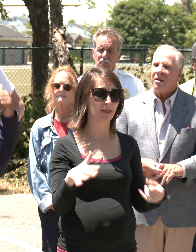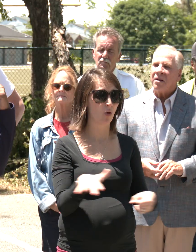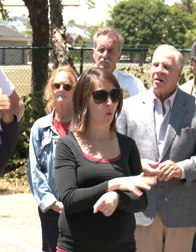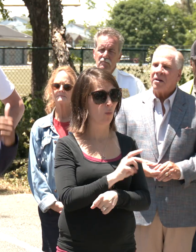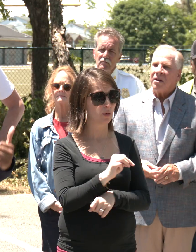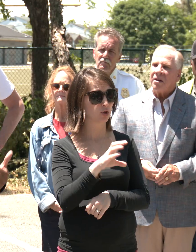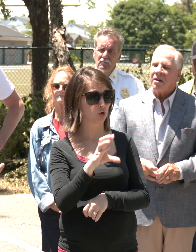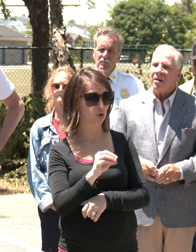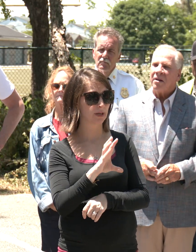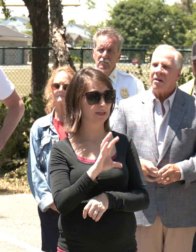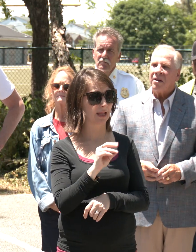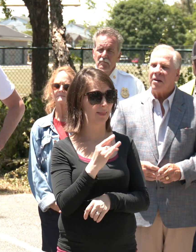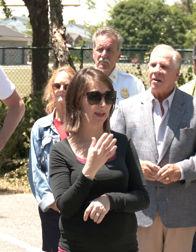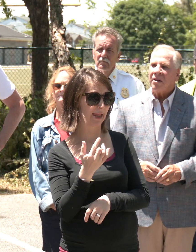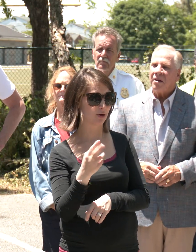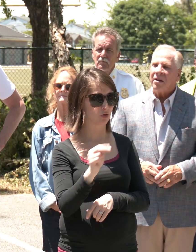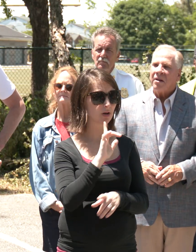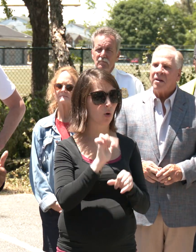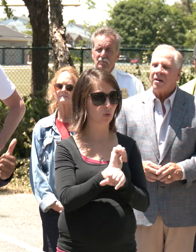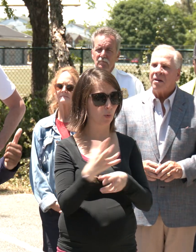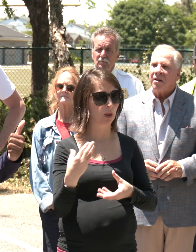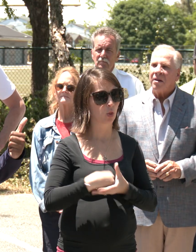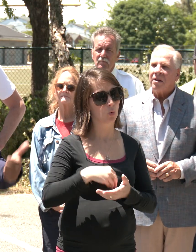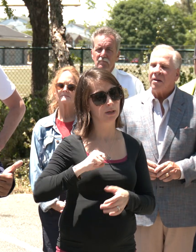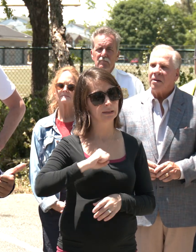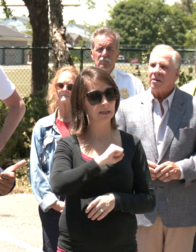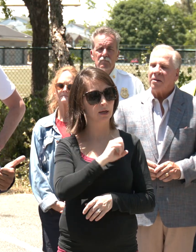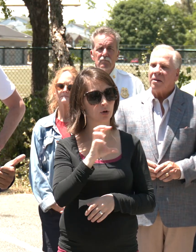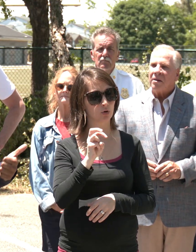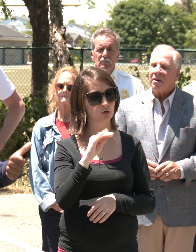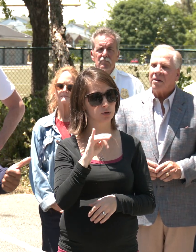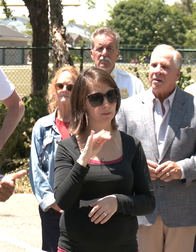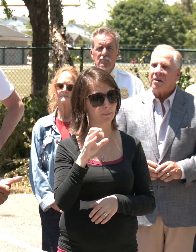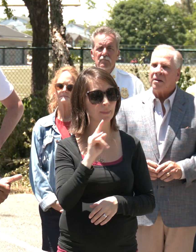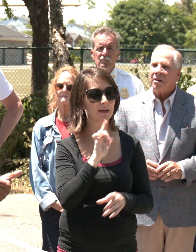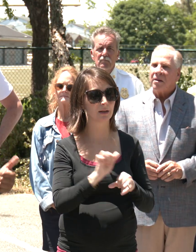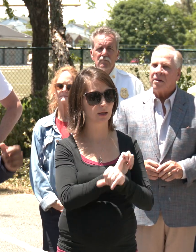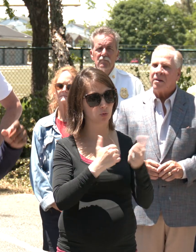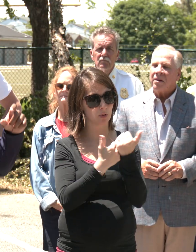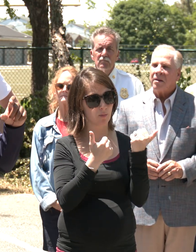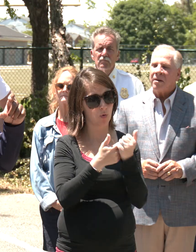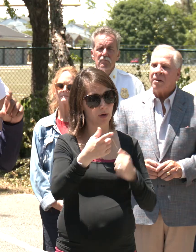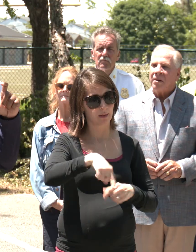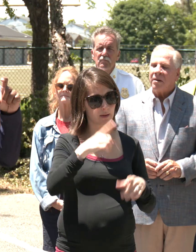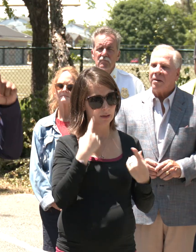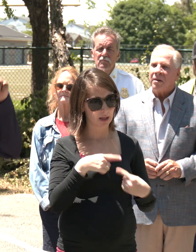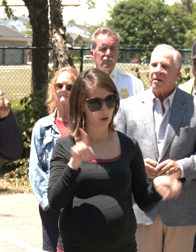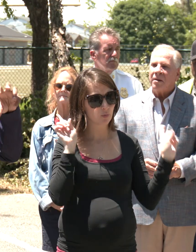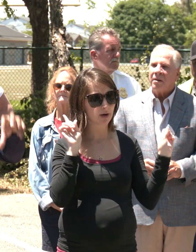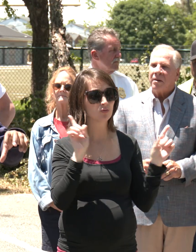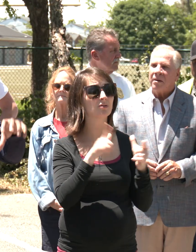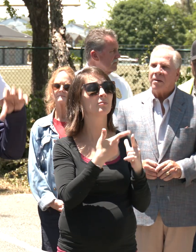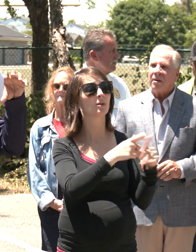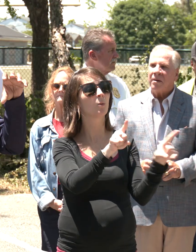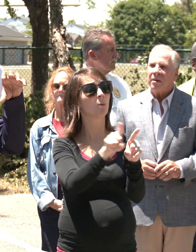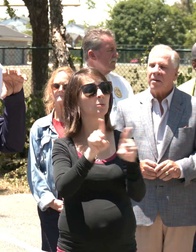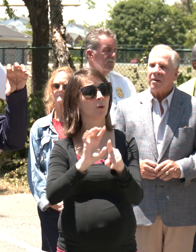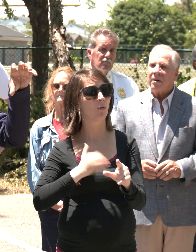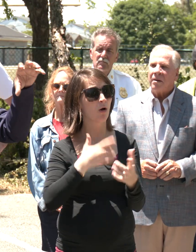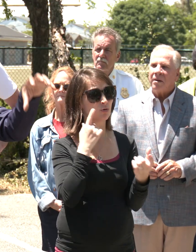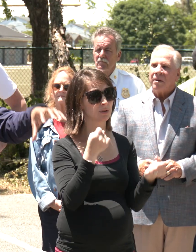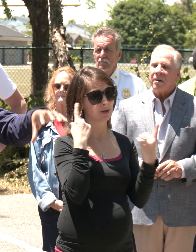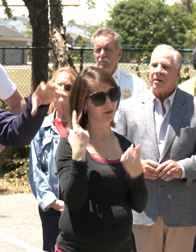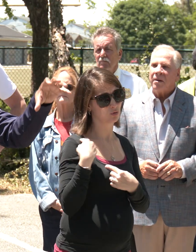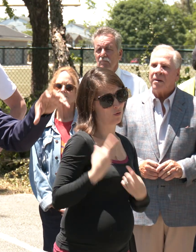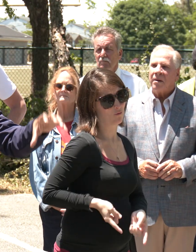Missouri delegation, including Senator Smith, are supporting these declarations. And what our understanding is